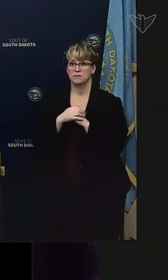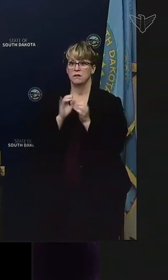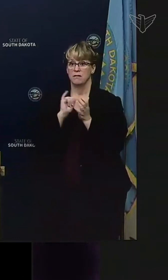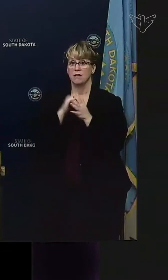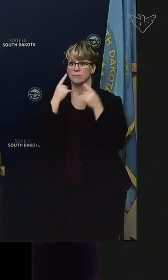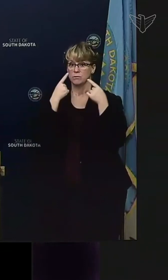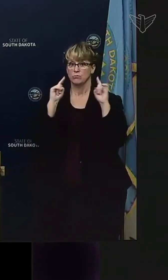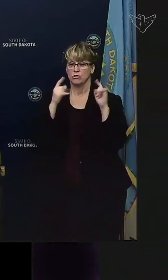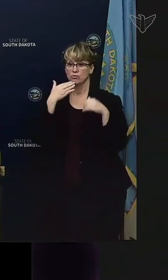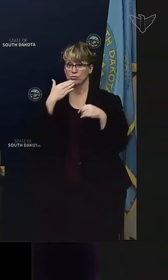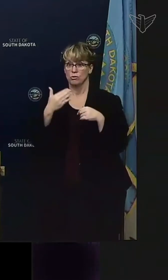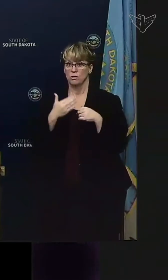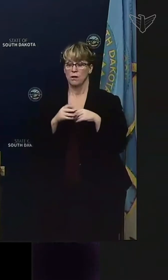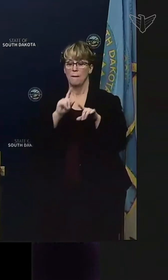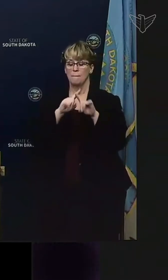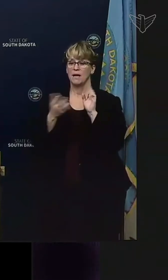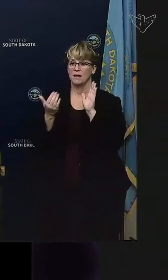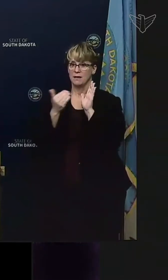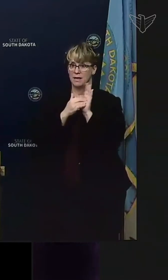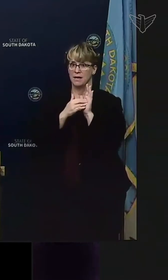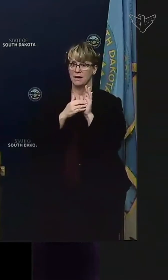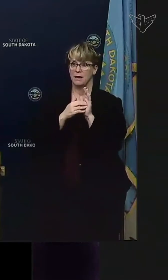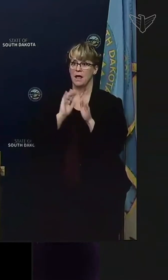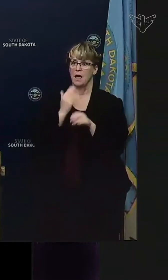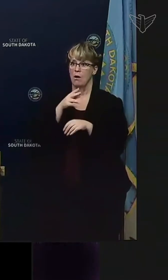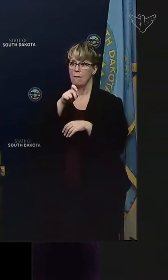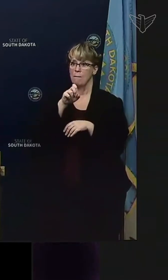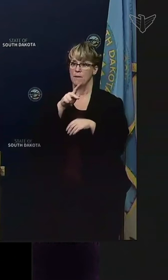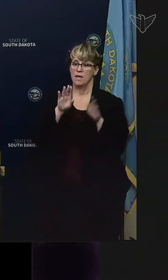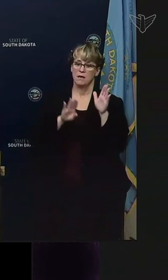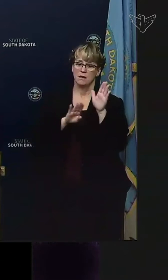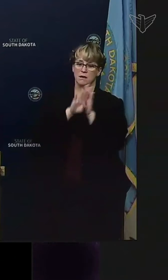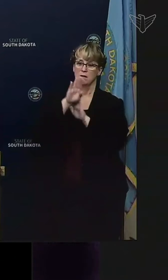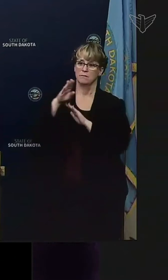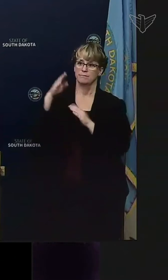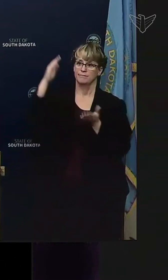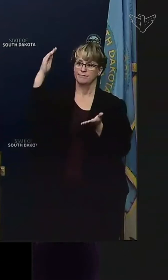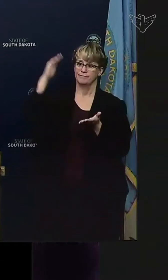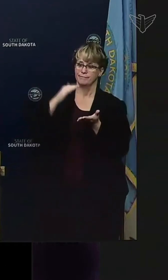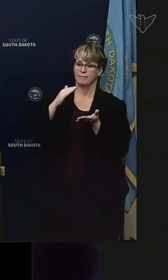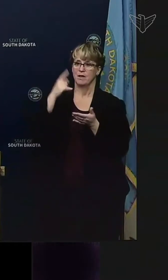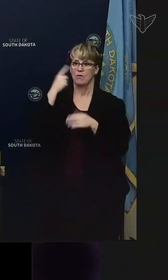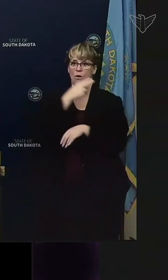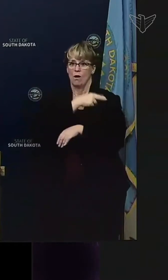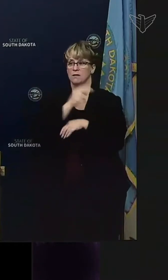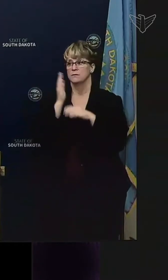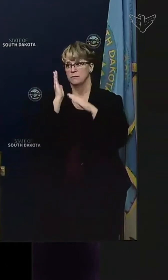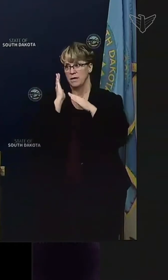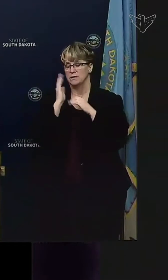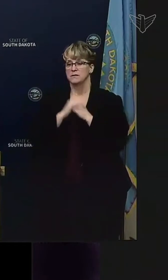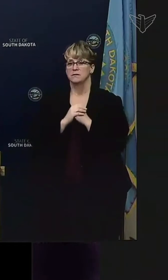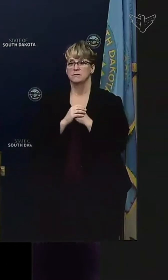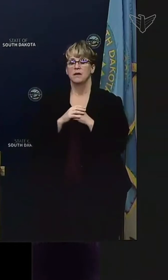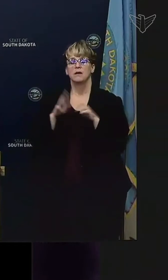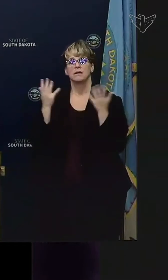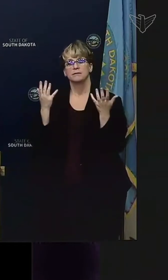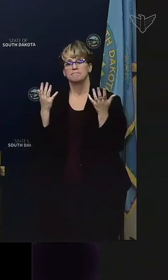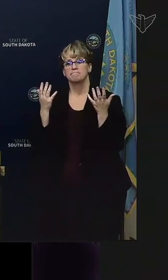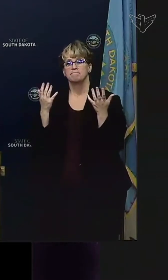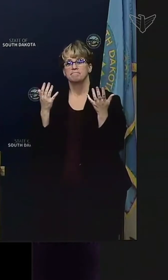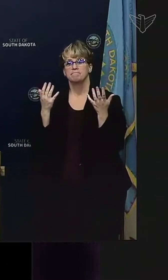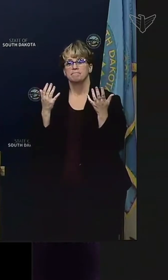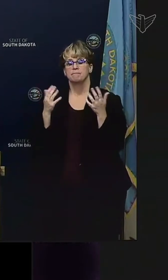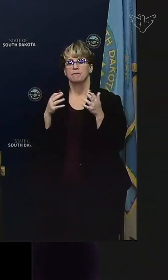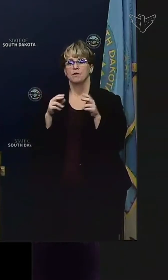been working. But we've cut our peak again with what our need will be for hospital beds, and we are looking forward